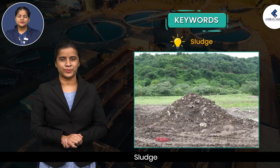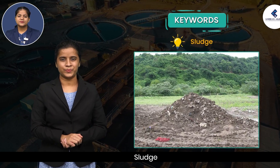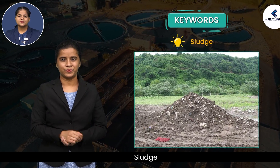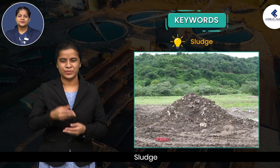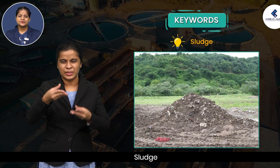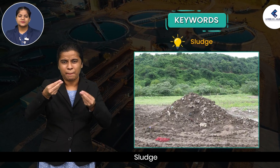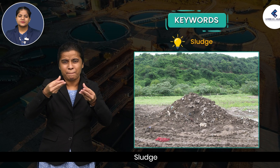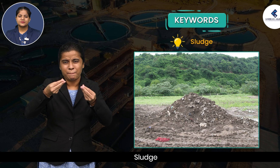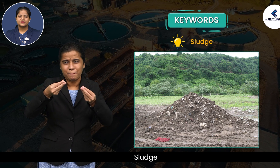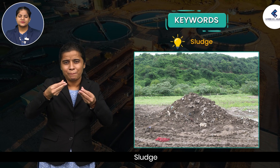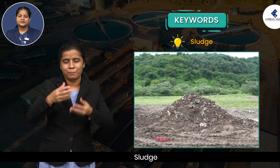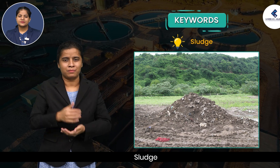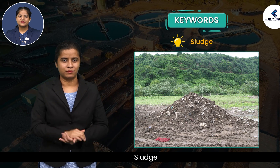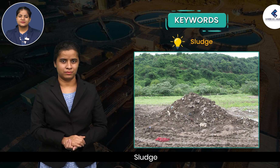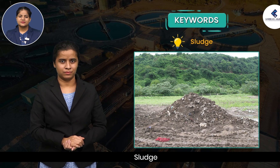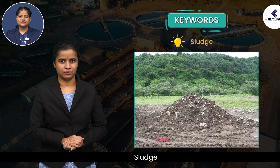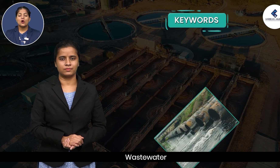sludge,